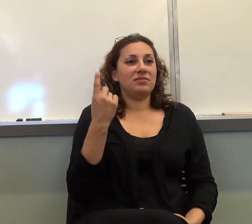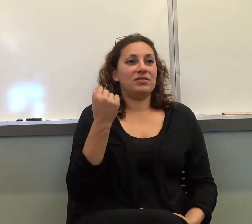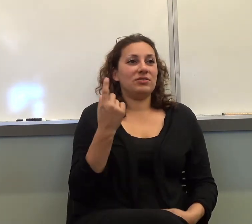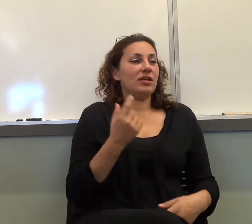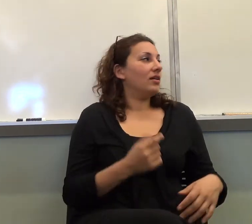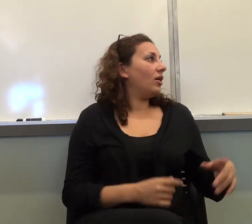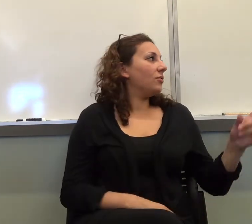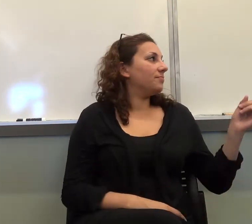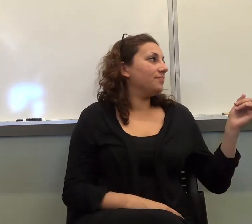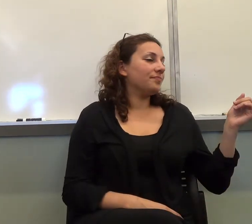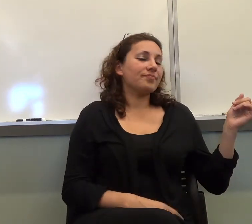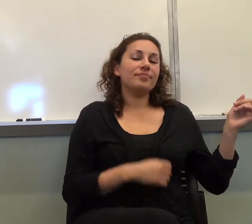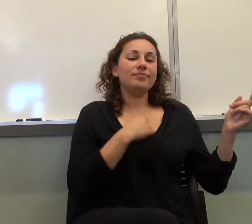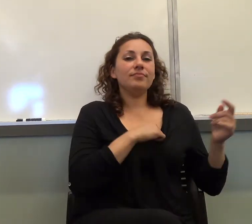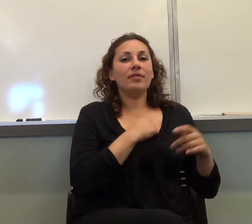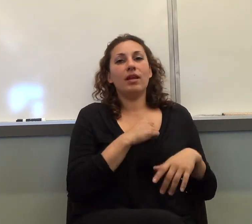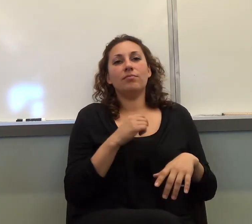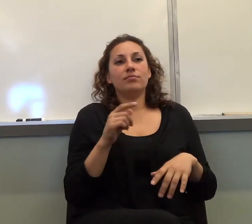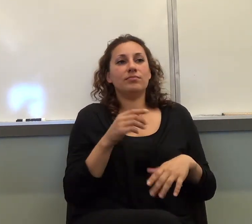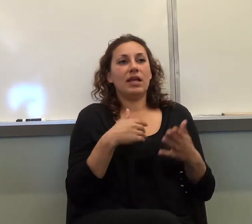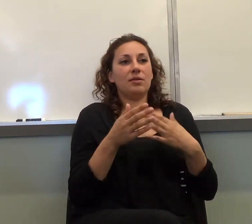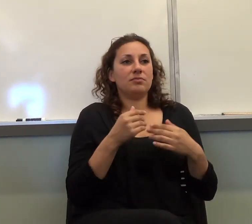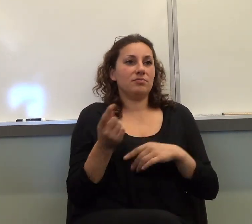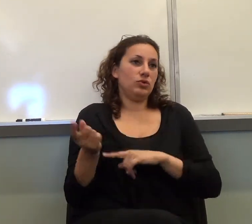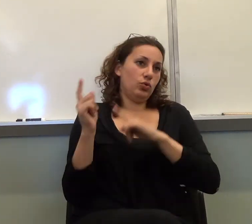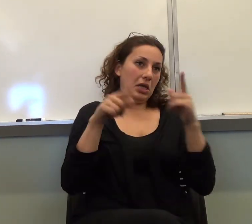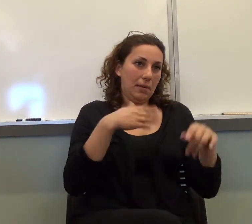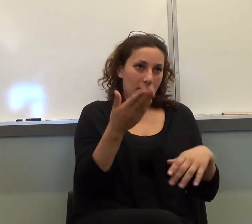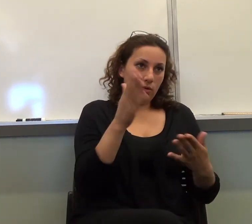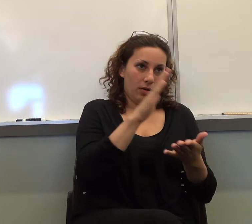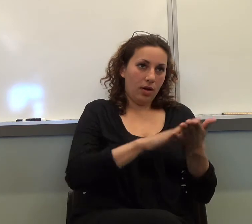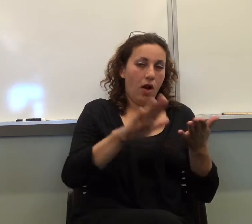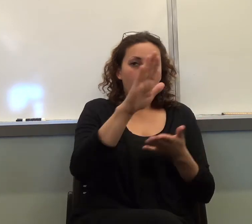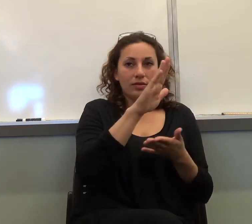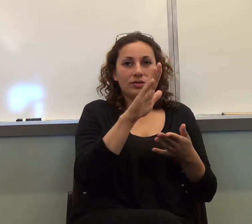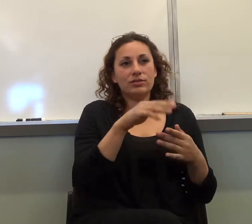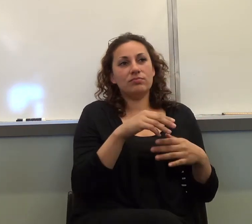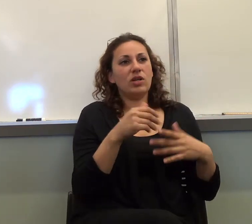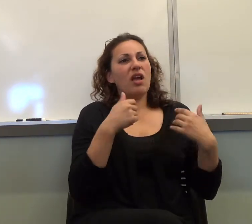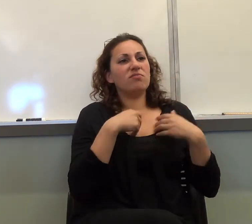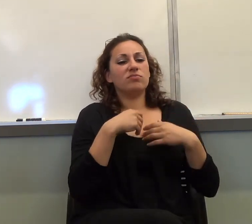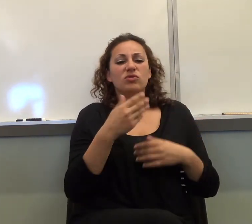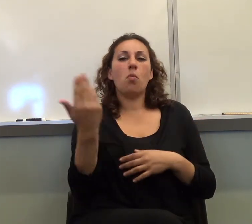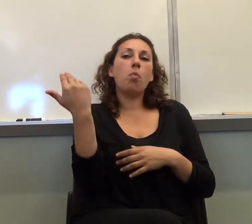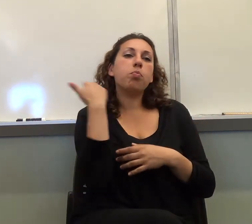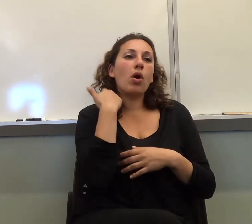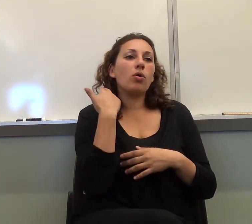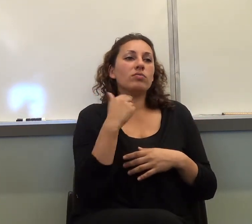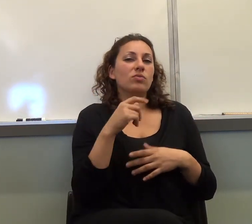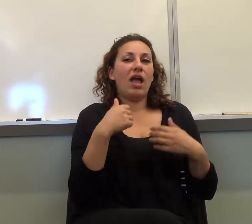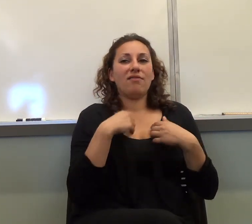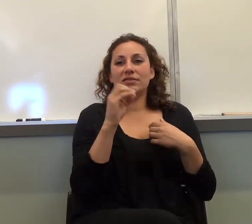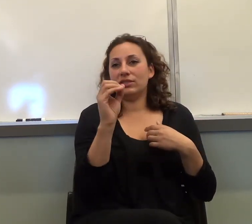with nothing in your pockets, right? 0. And it doesn't matter how many friends come to borrow something, they all